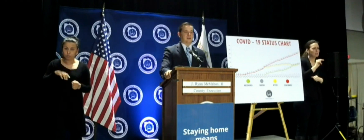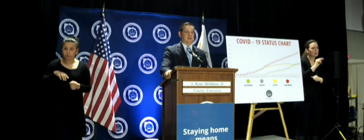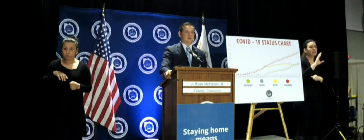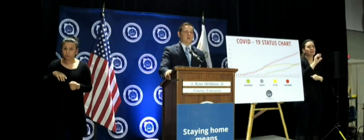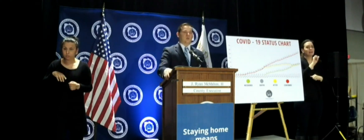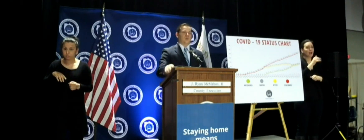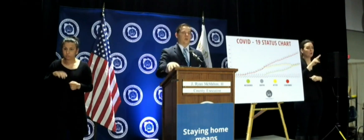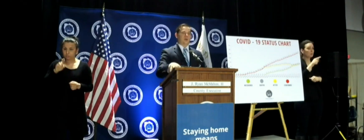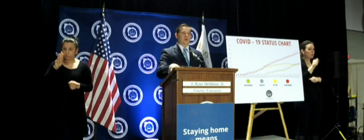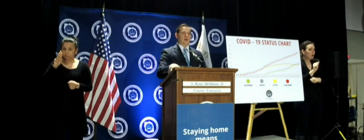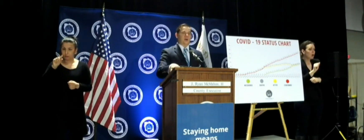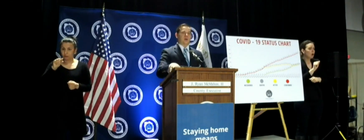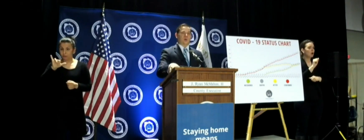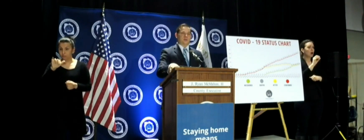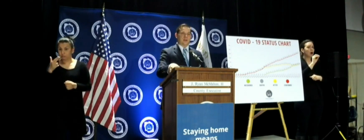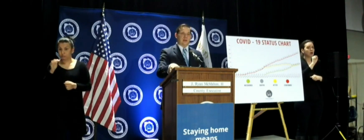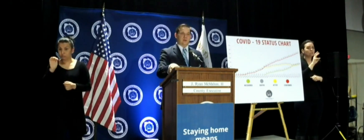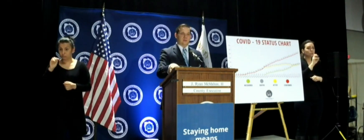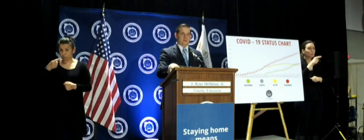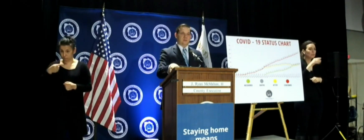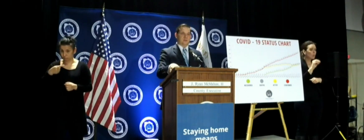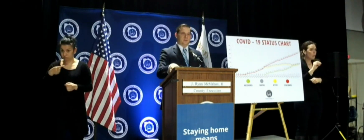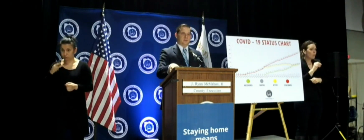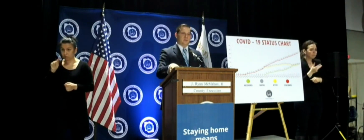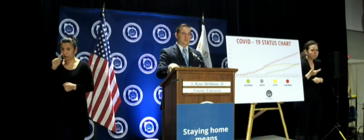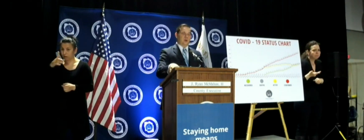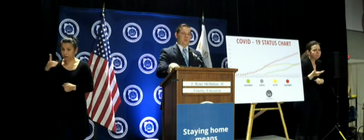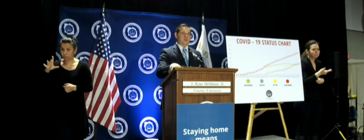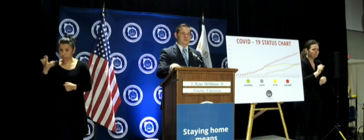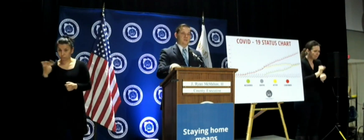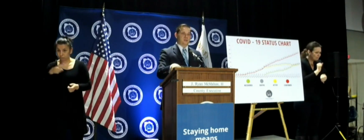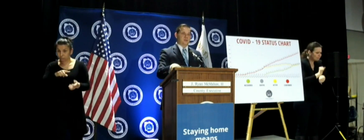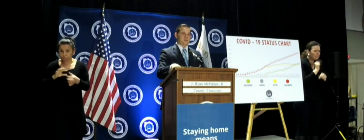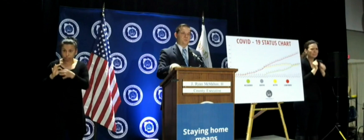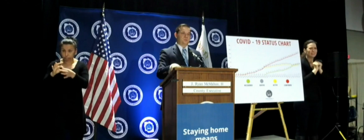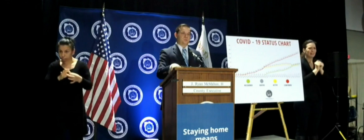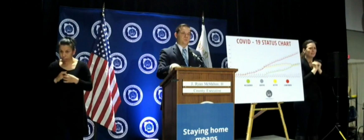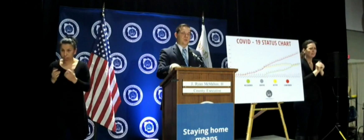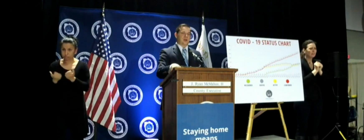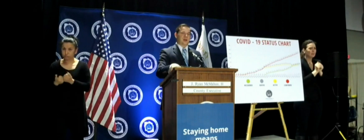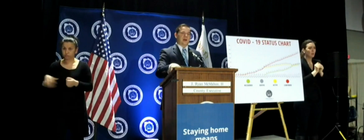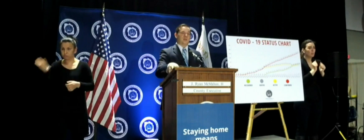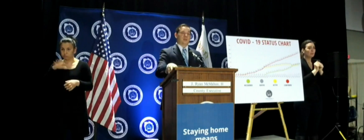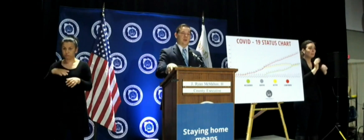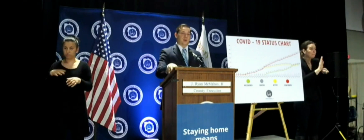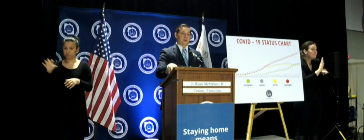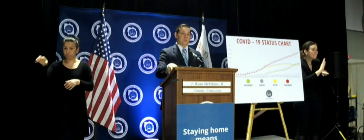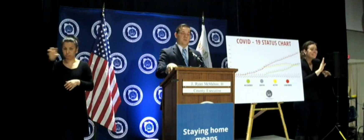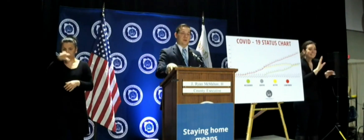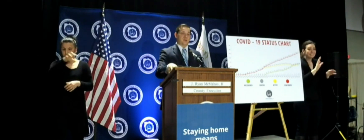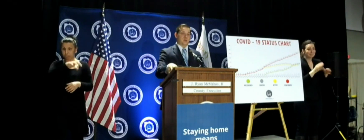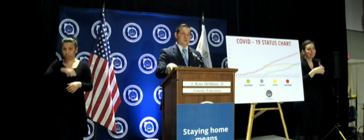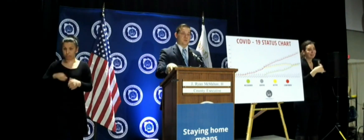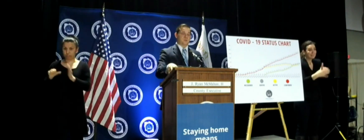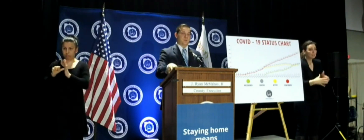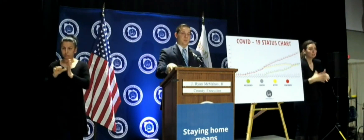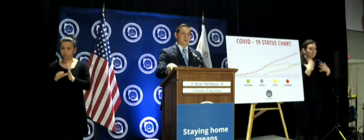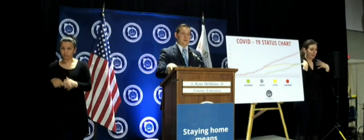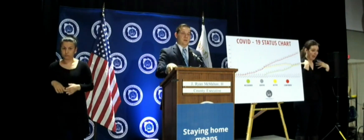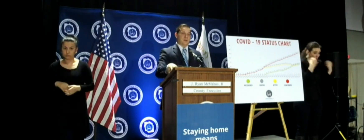And we are going to work together with our business leaders and our healthcare